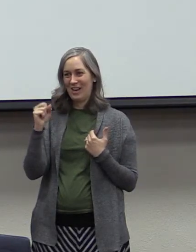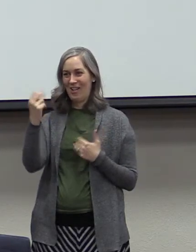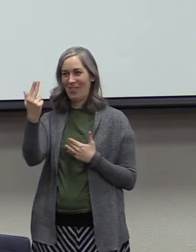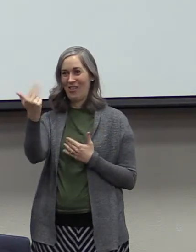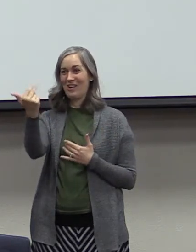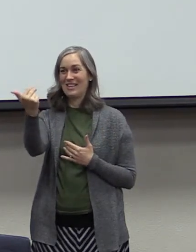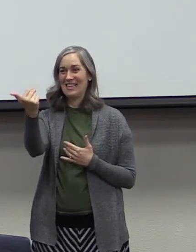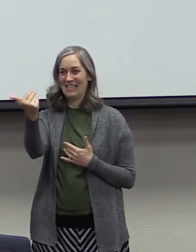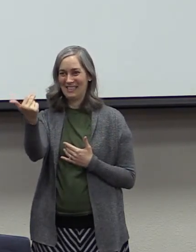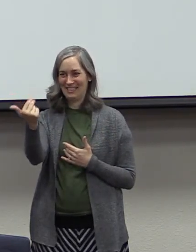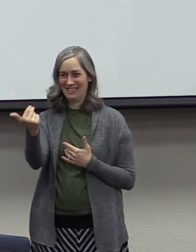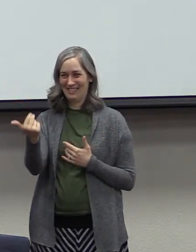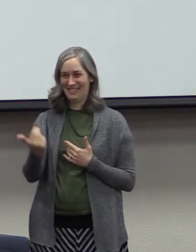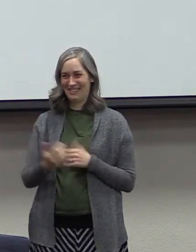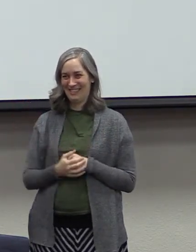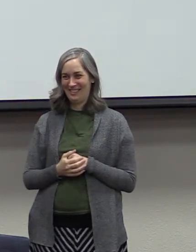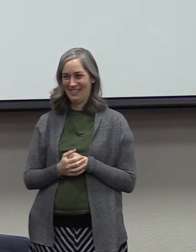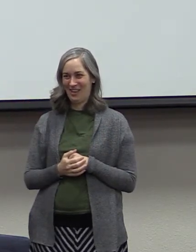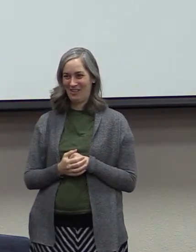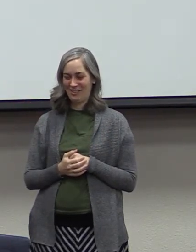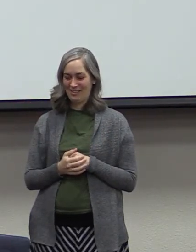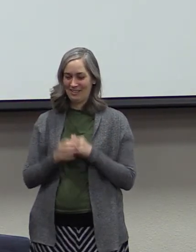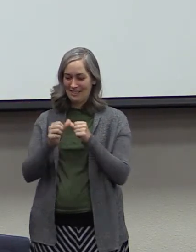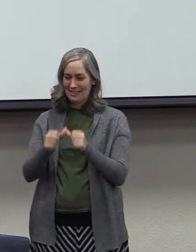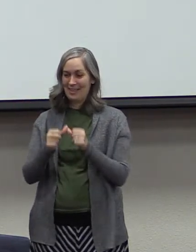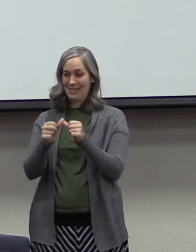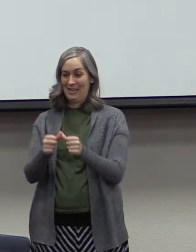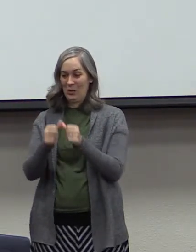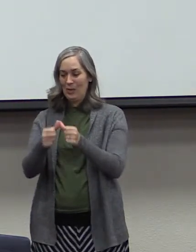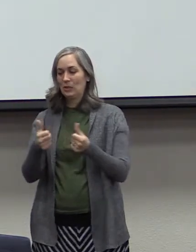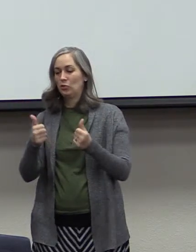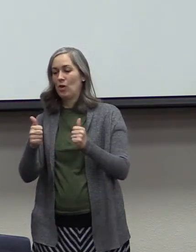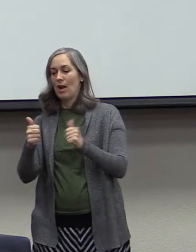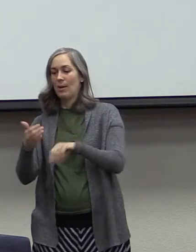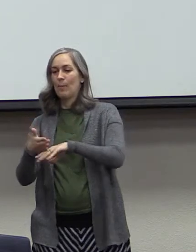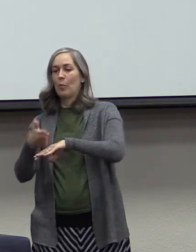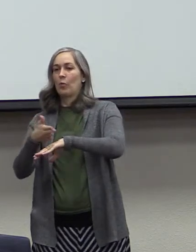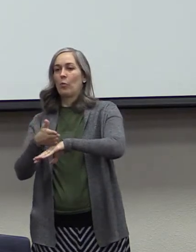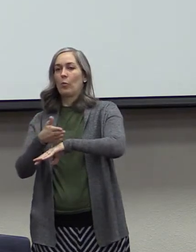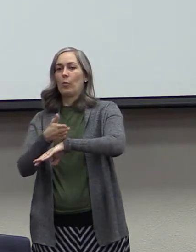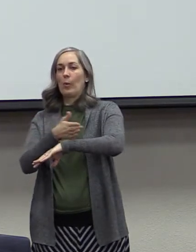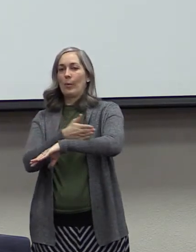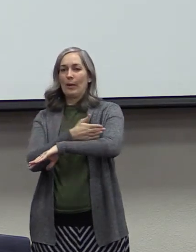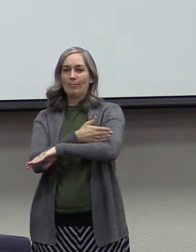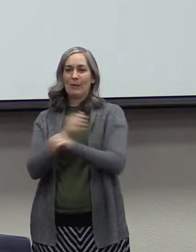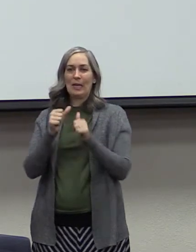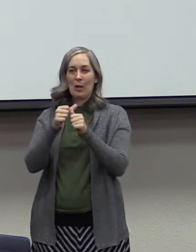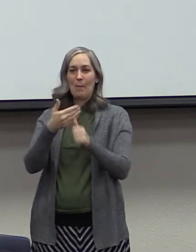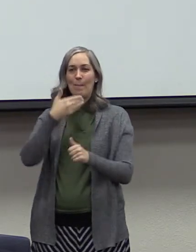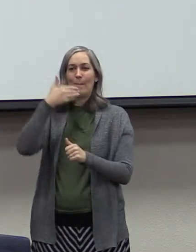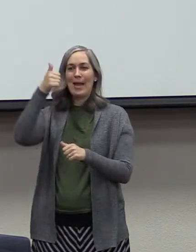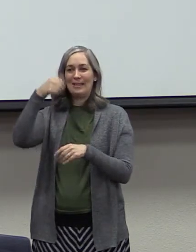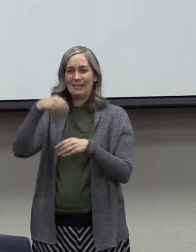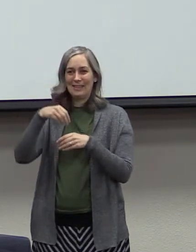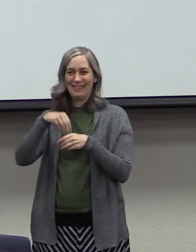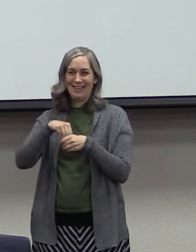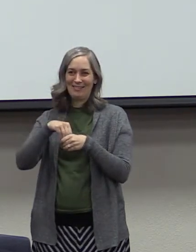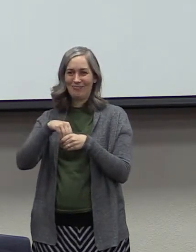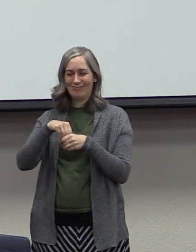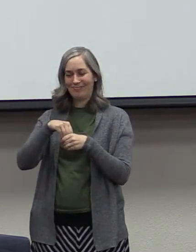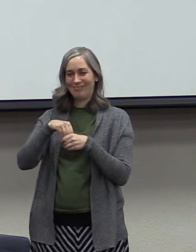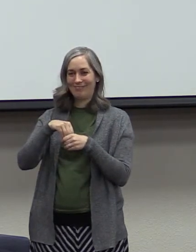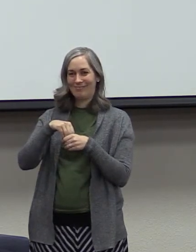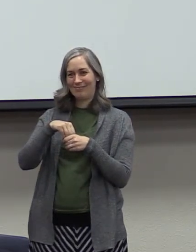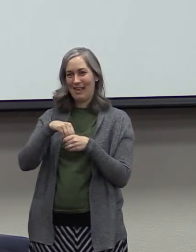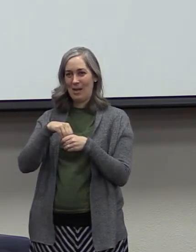Continual attempts to improve, to be the best in industry, to be better than the